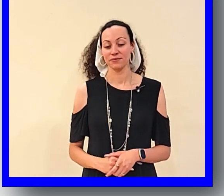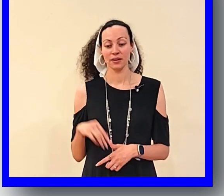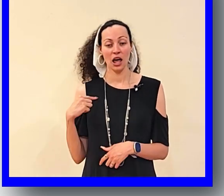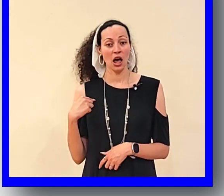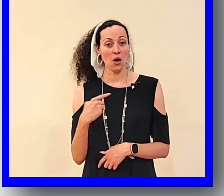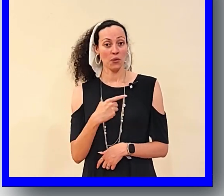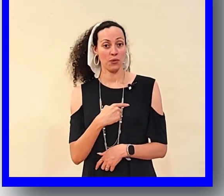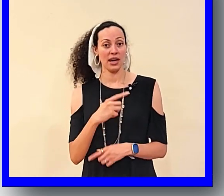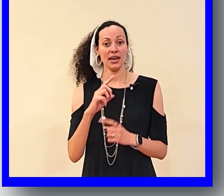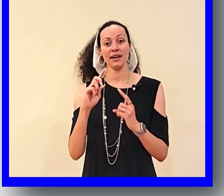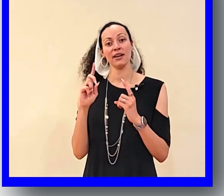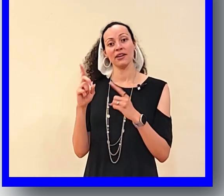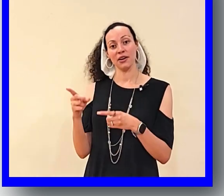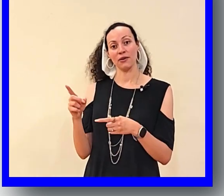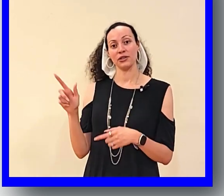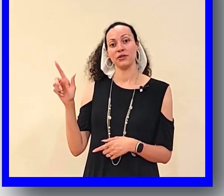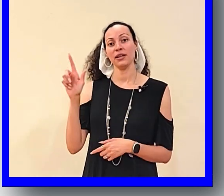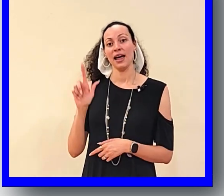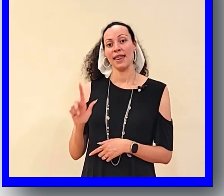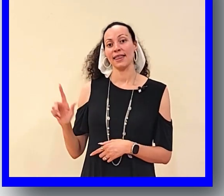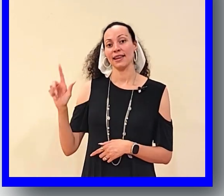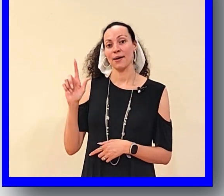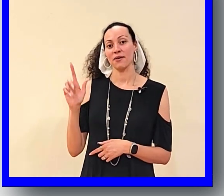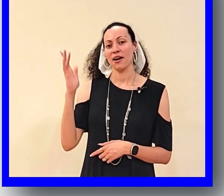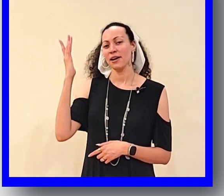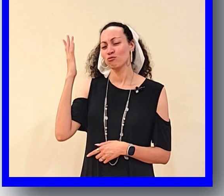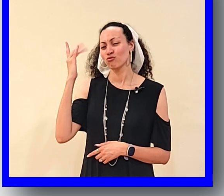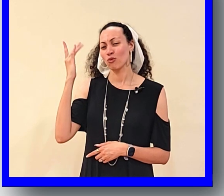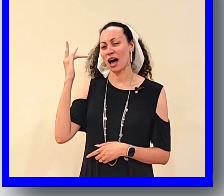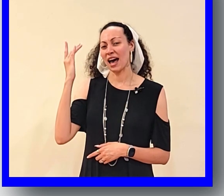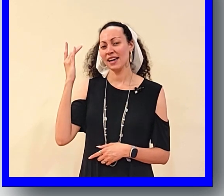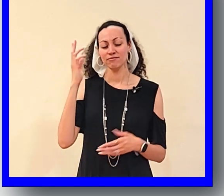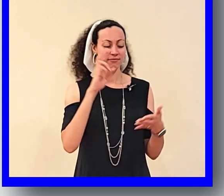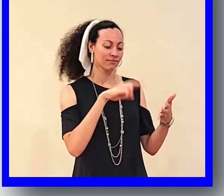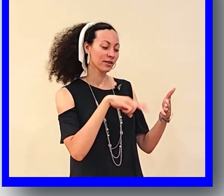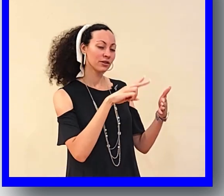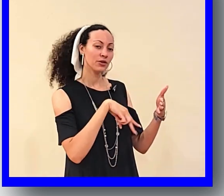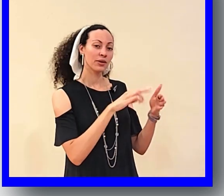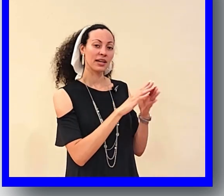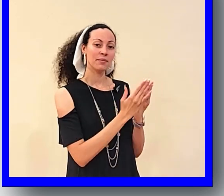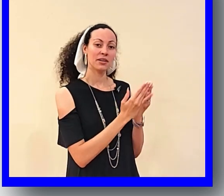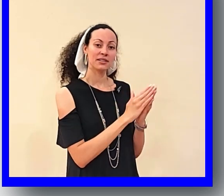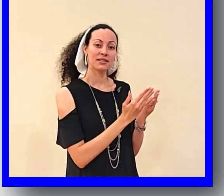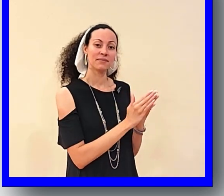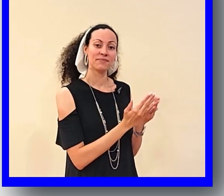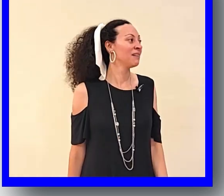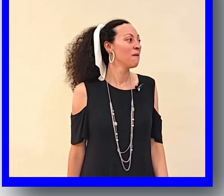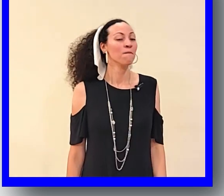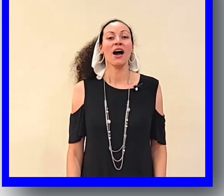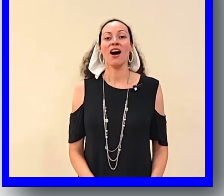time. We go to the library. Why? To read